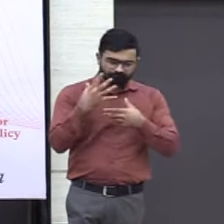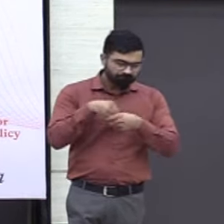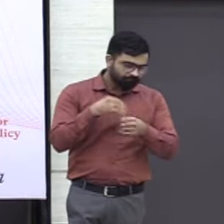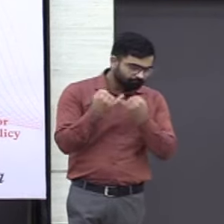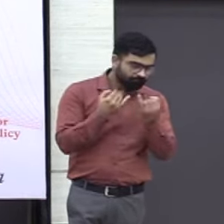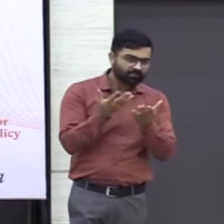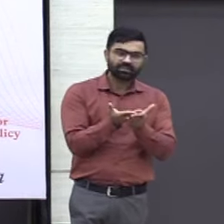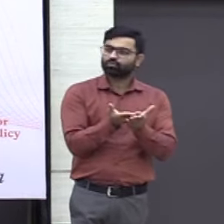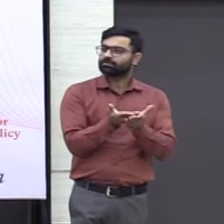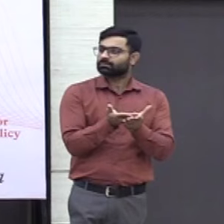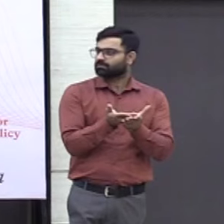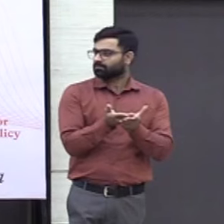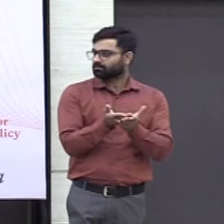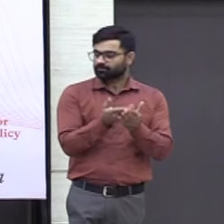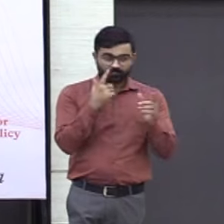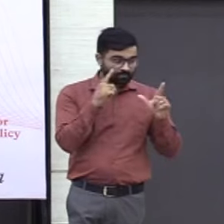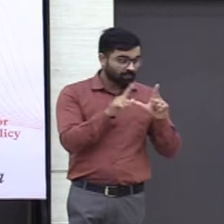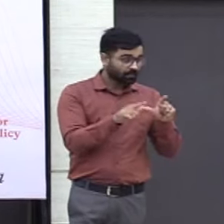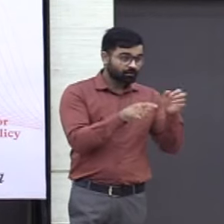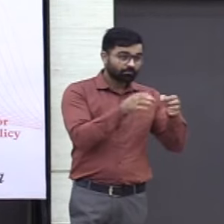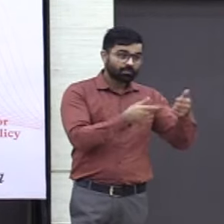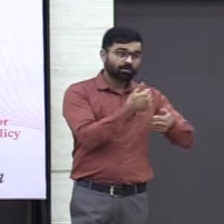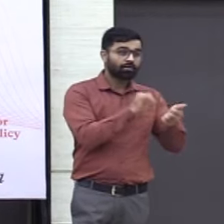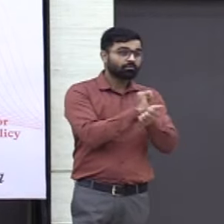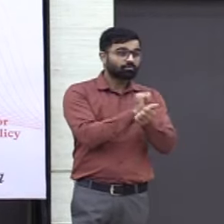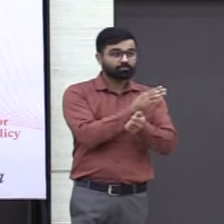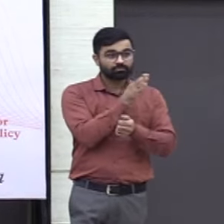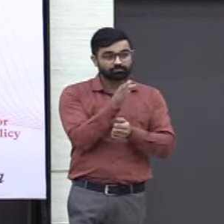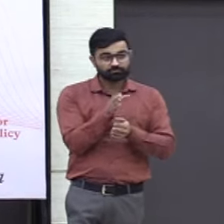legislation. Now they say that their witnesses can be examined in the police station.